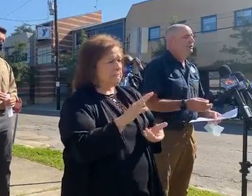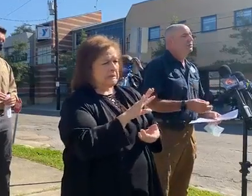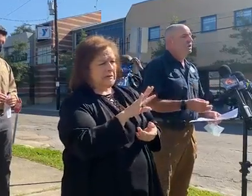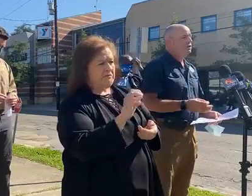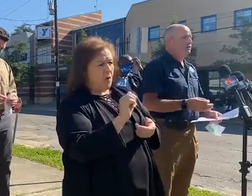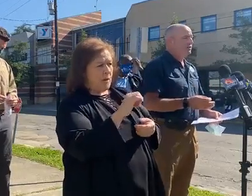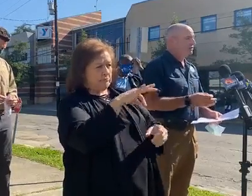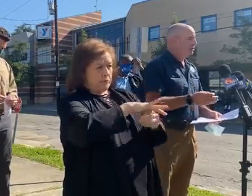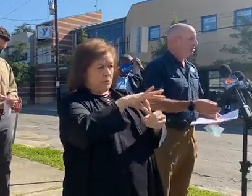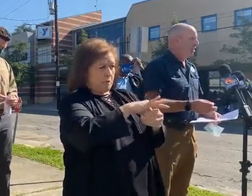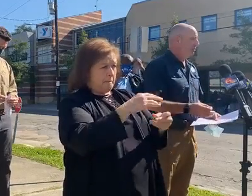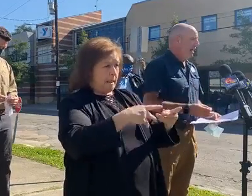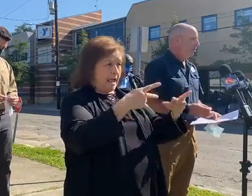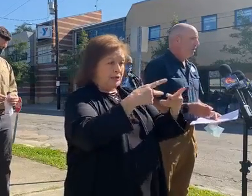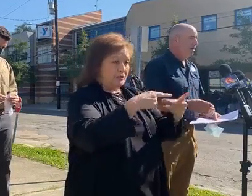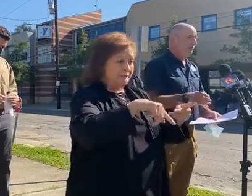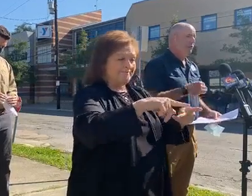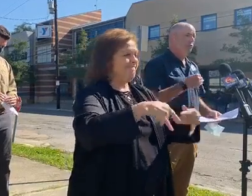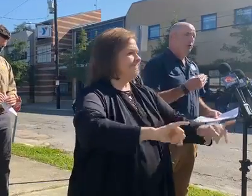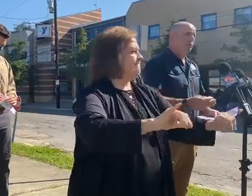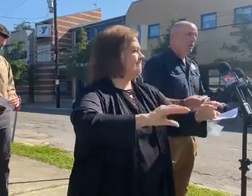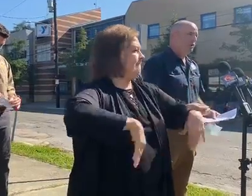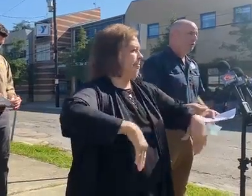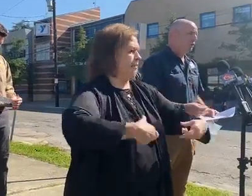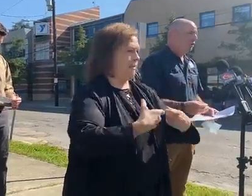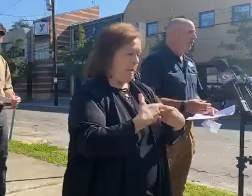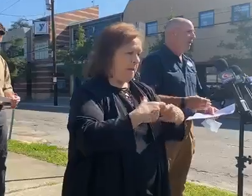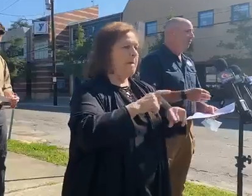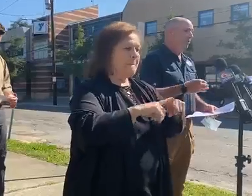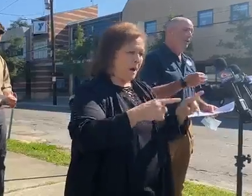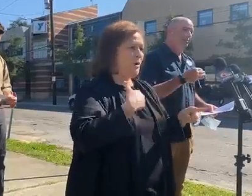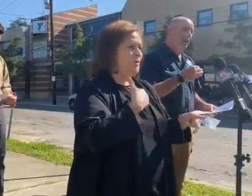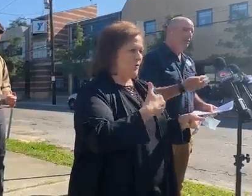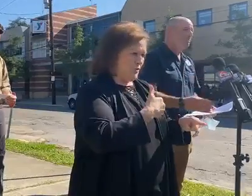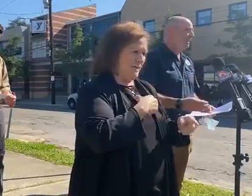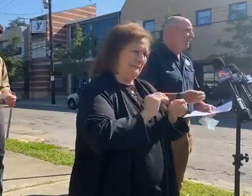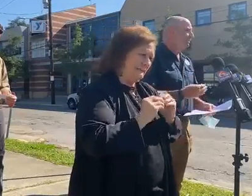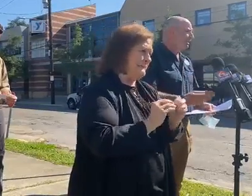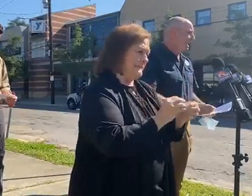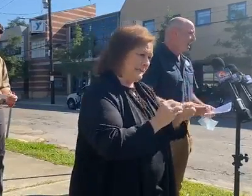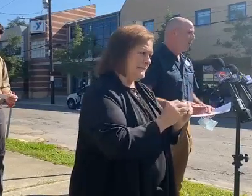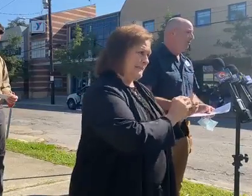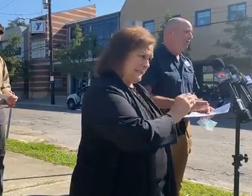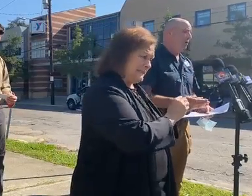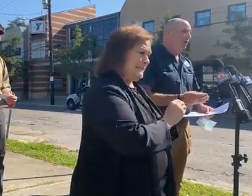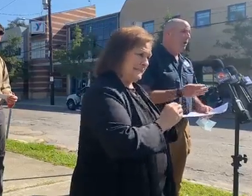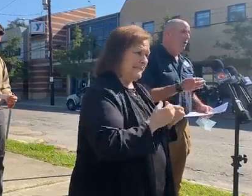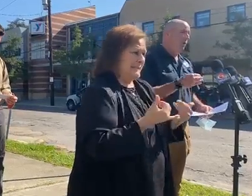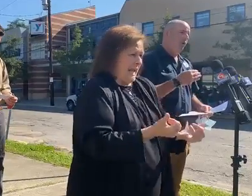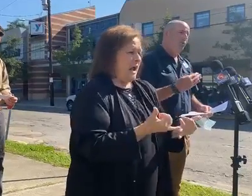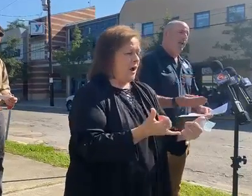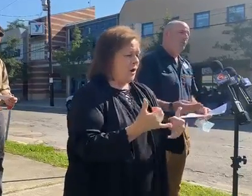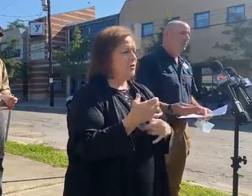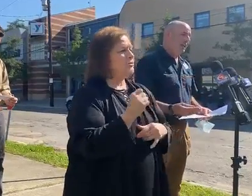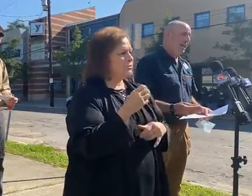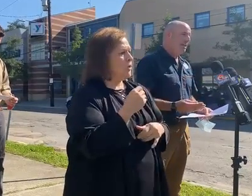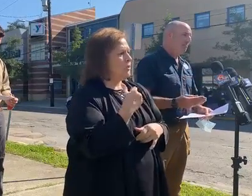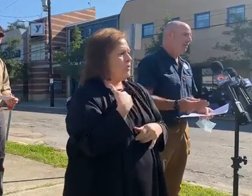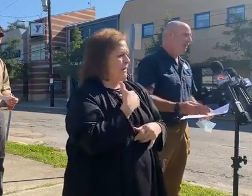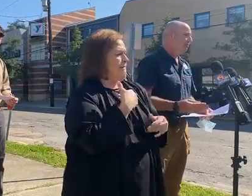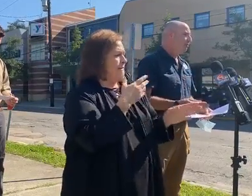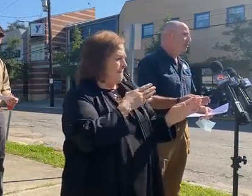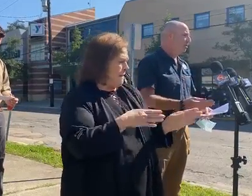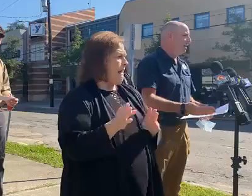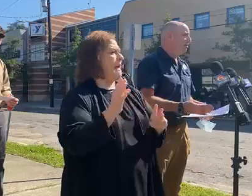40 polling locations that are still without power, but those restorations are occurring really by the minute and by the hour. So we'll also have a plan